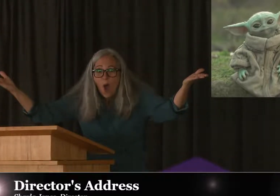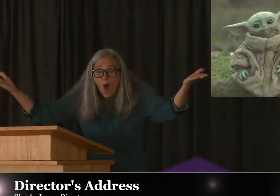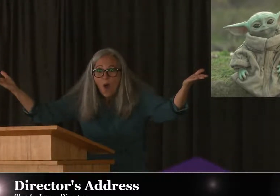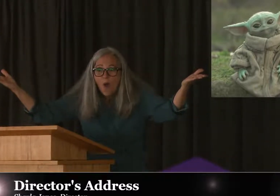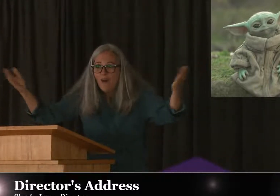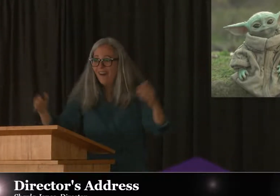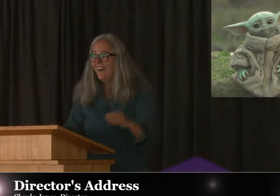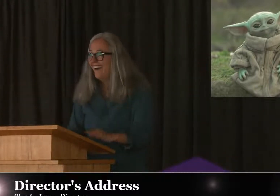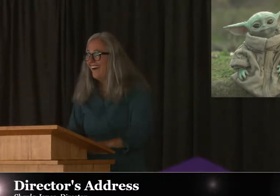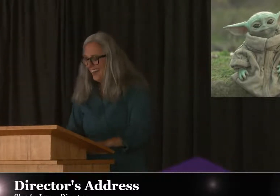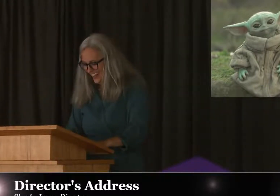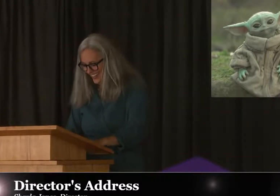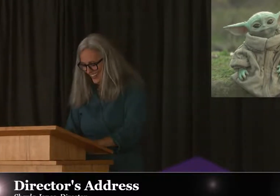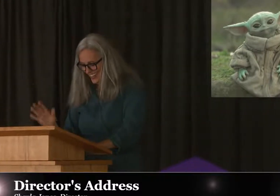knows.